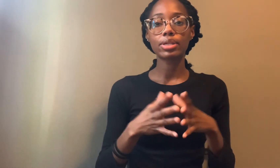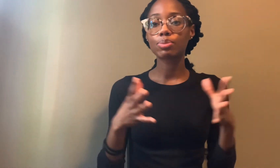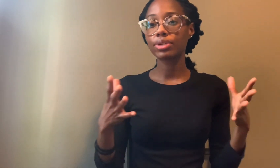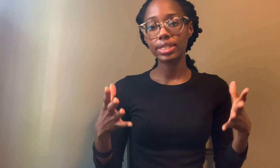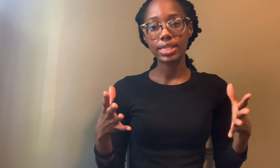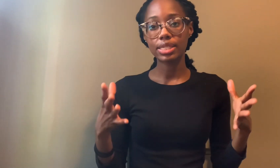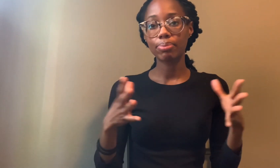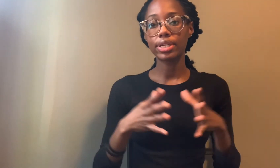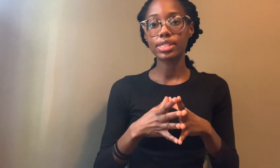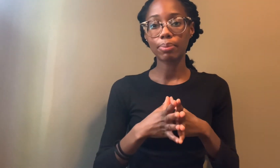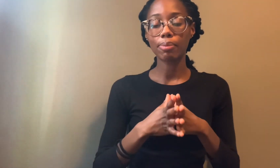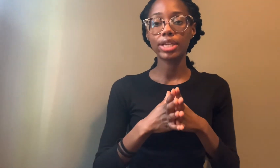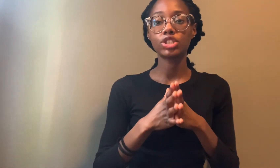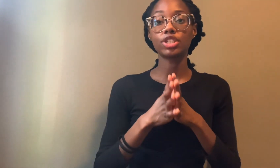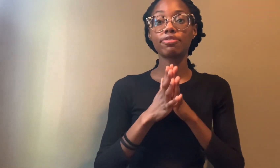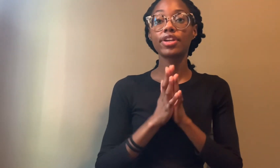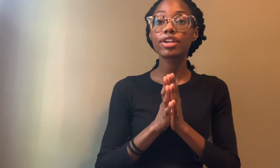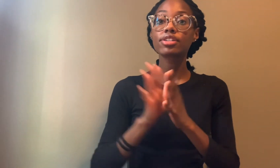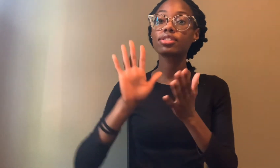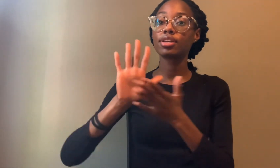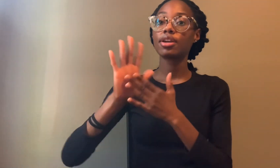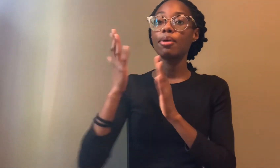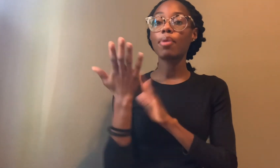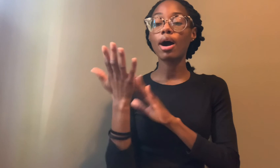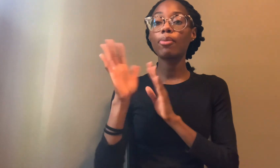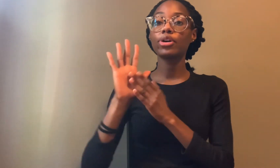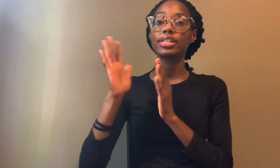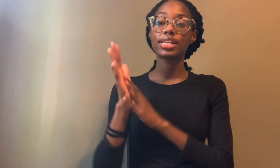pretty easy, pretty simple. Make sure your fingers, palm